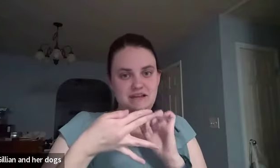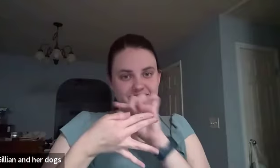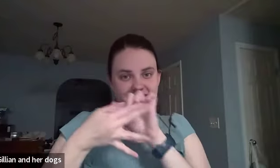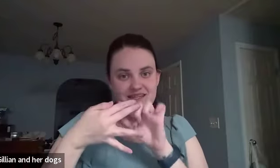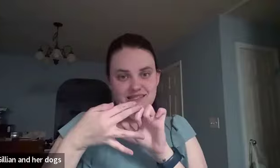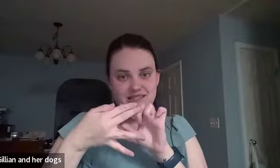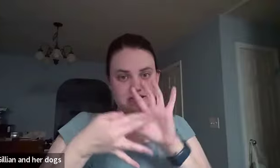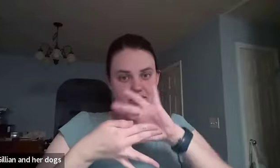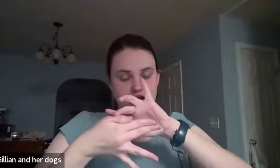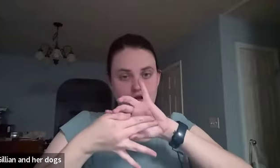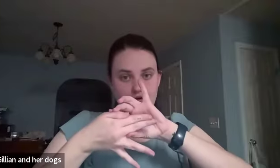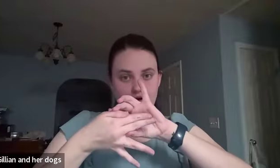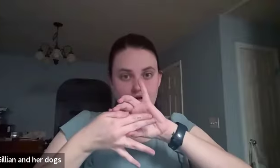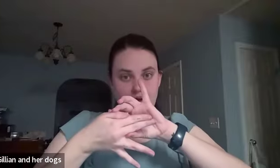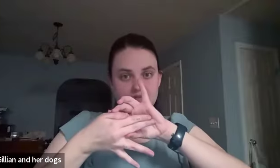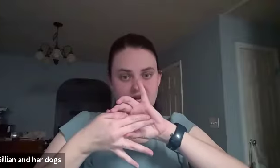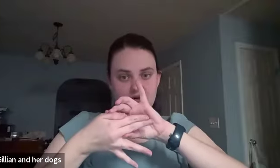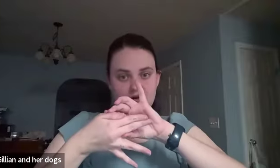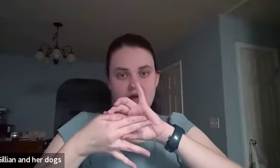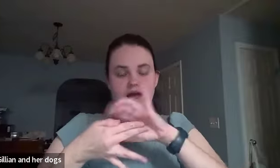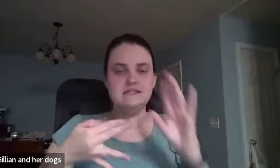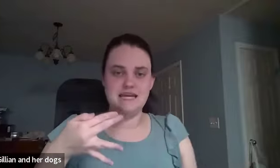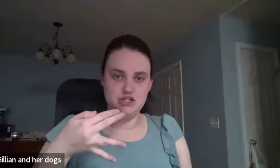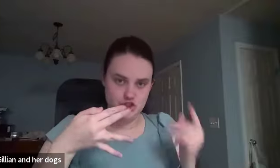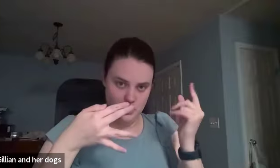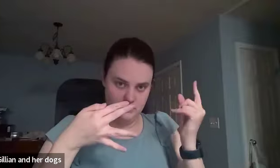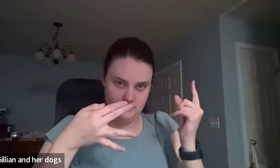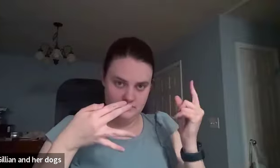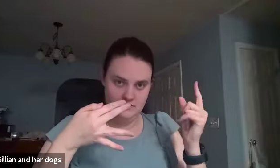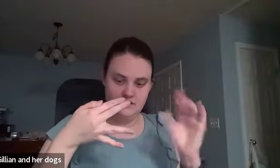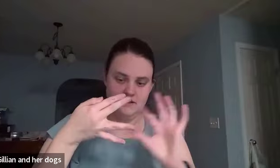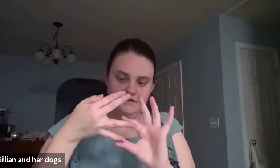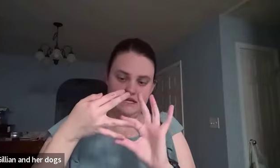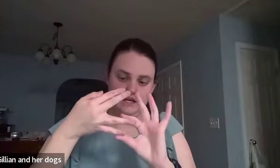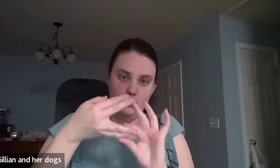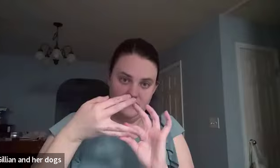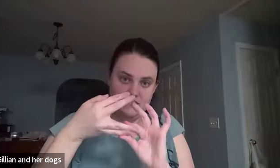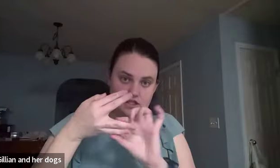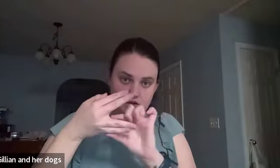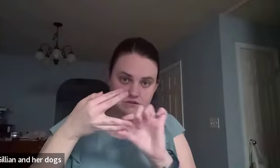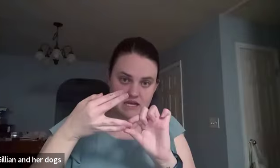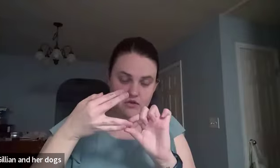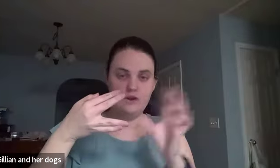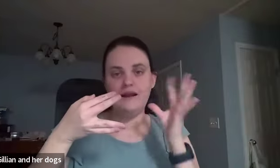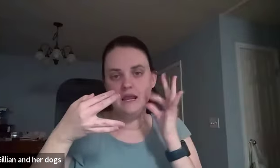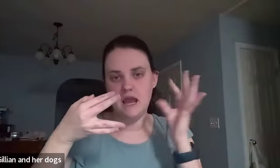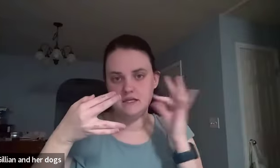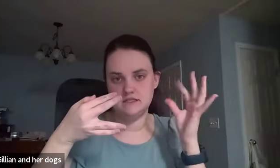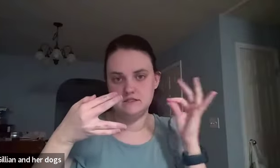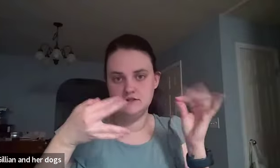like this, kind of like Mm. where they're lumped together and say dog. Then I could go these two together, cat.